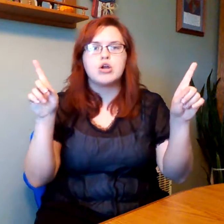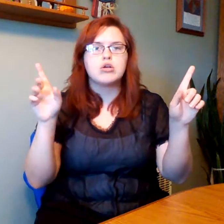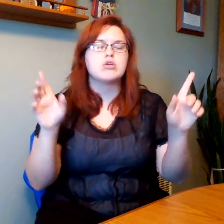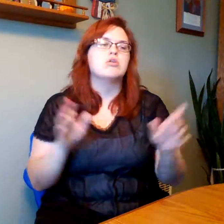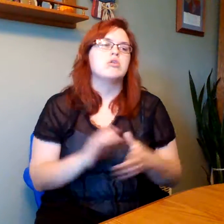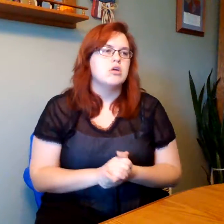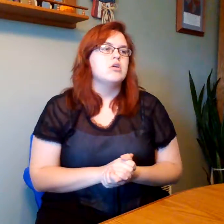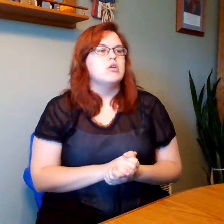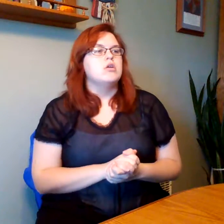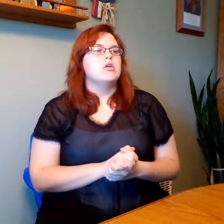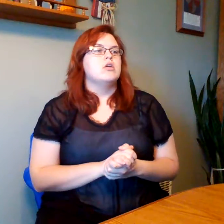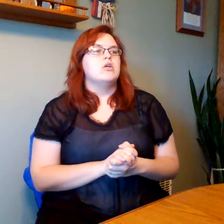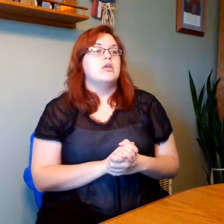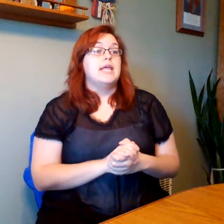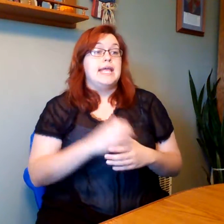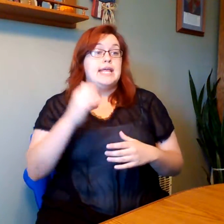in ongoing research projects